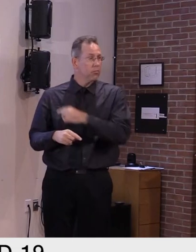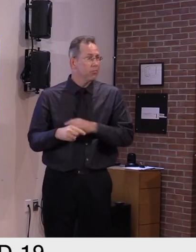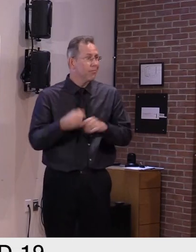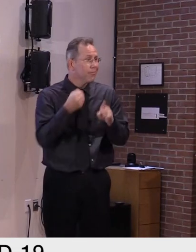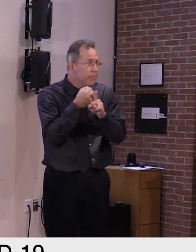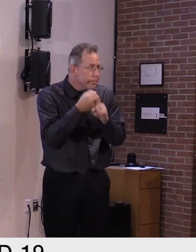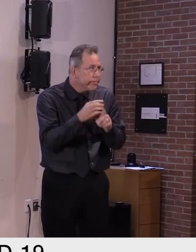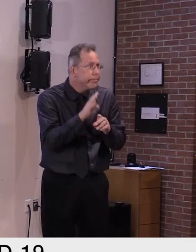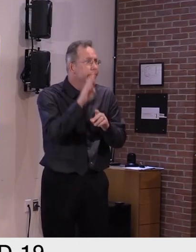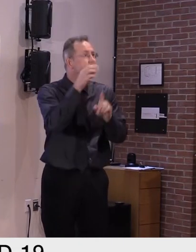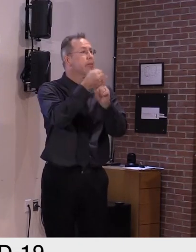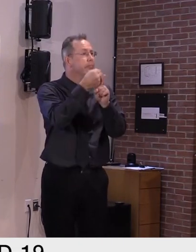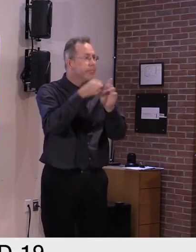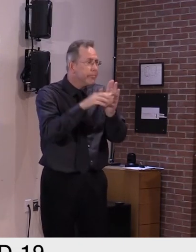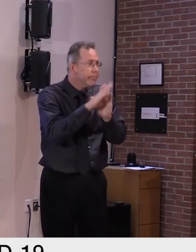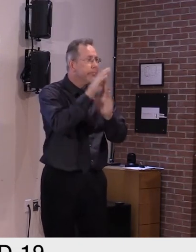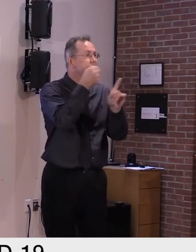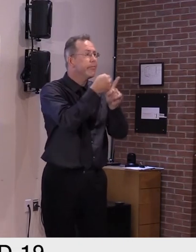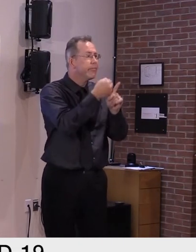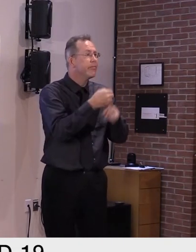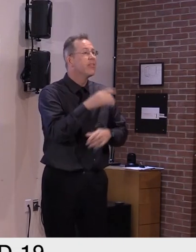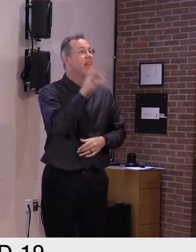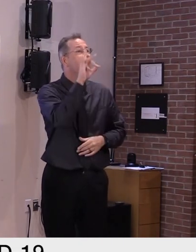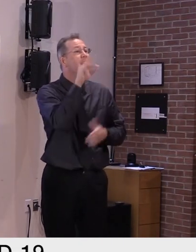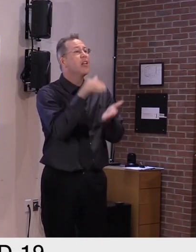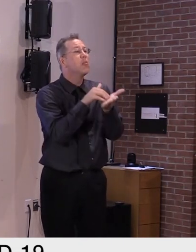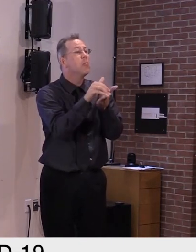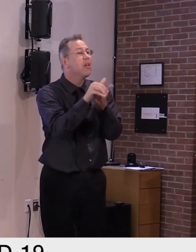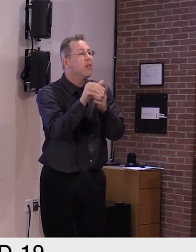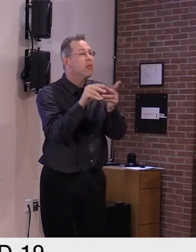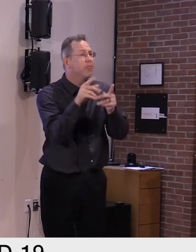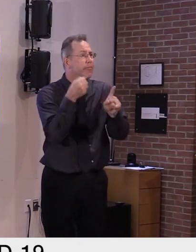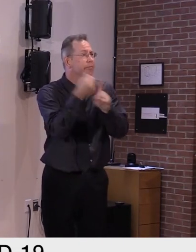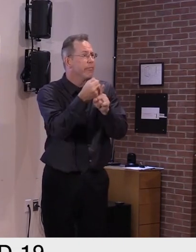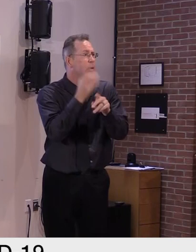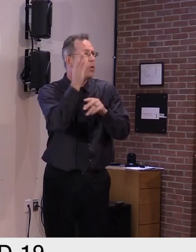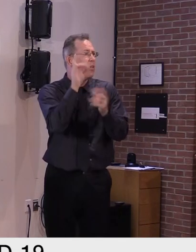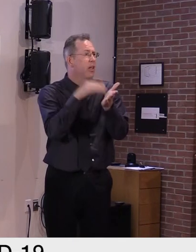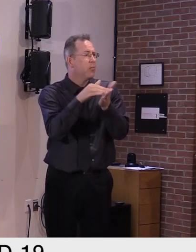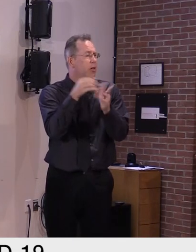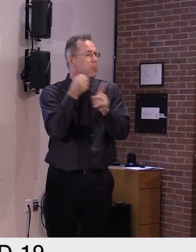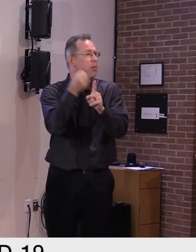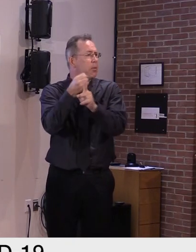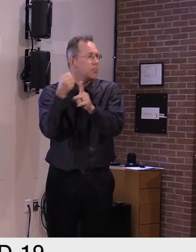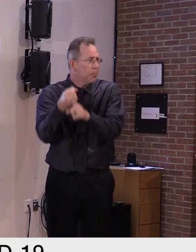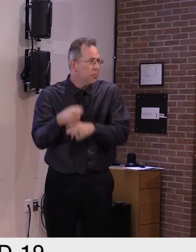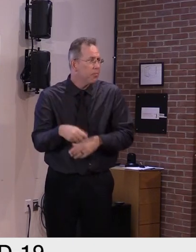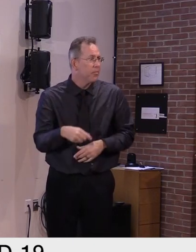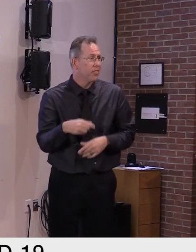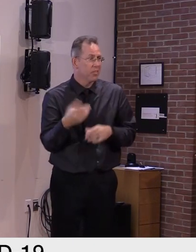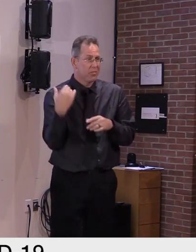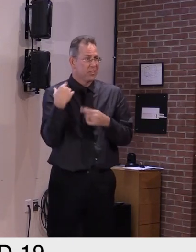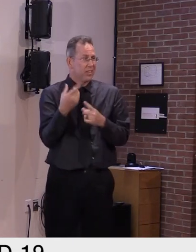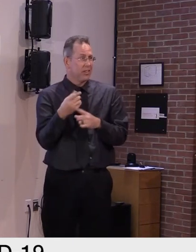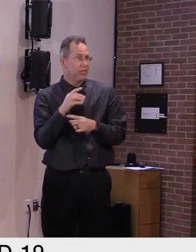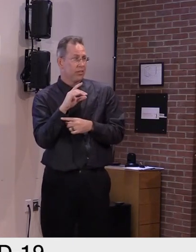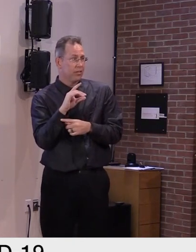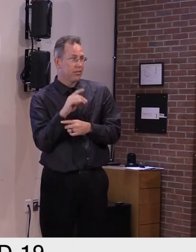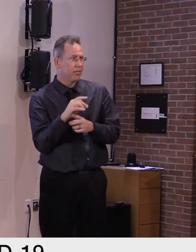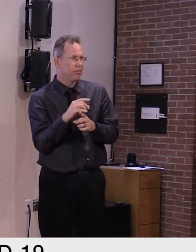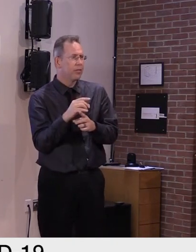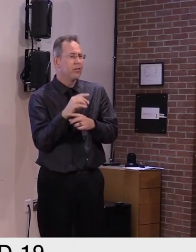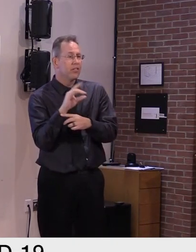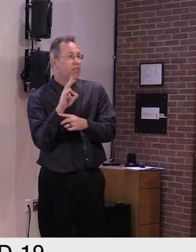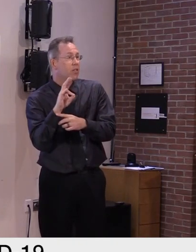million case mark as of last week. The time that it took to get from 7 million to 8 million sped up compared